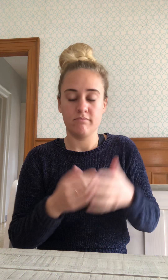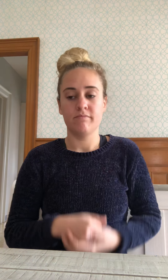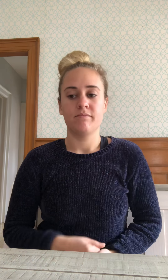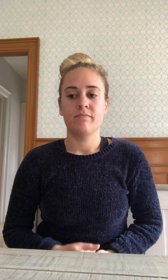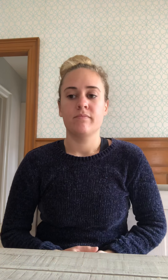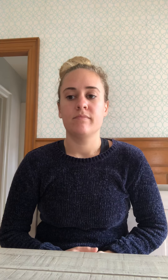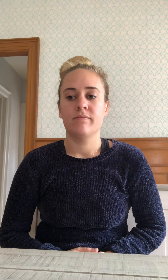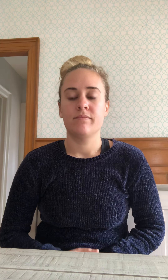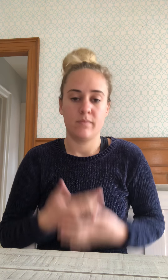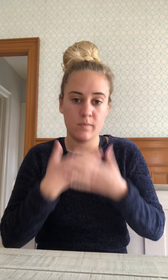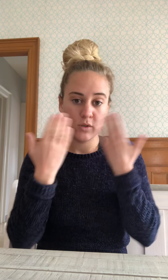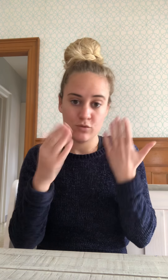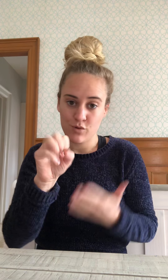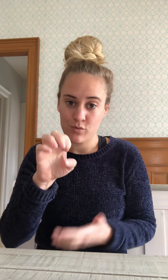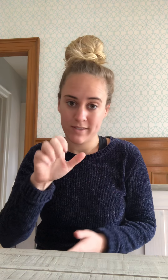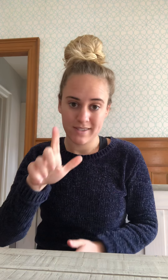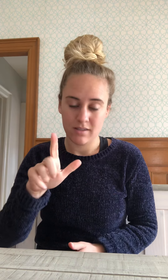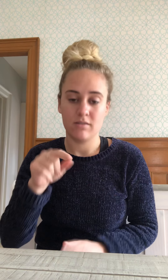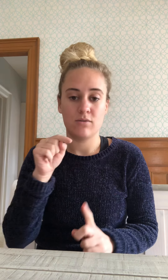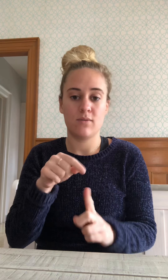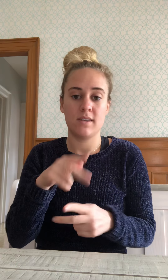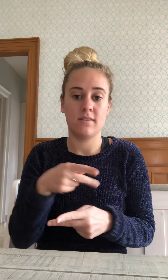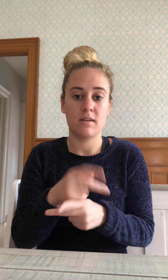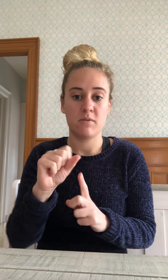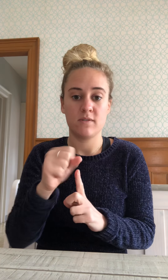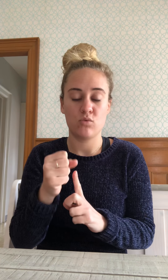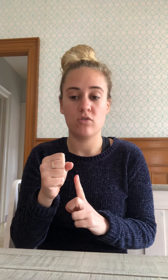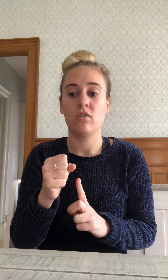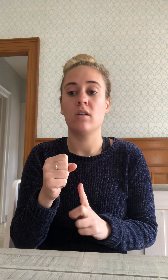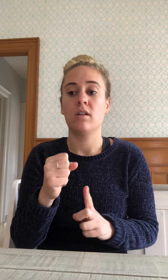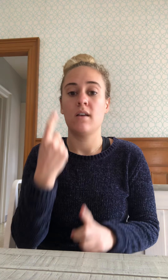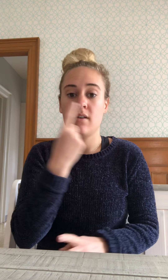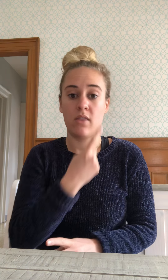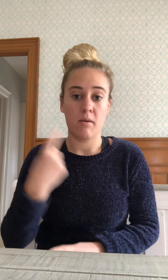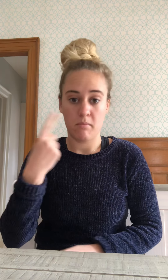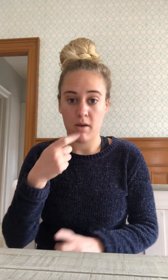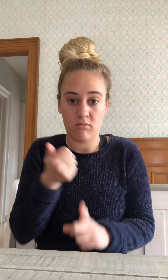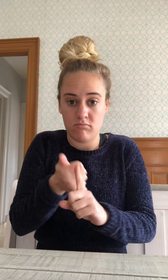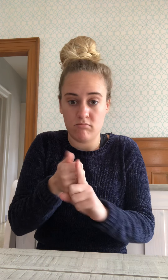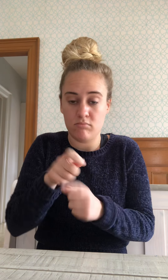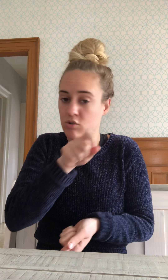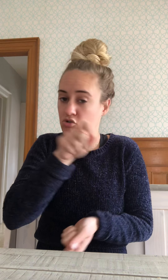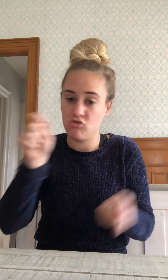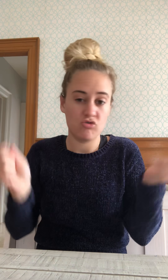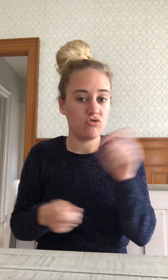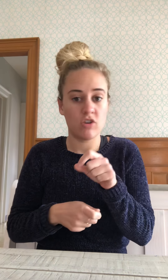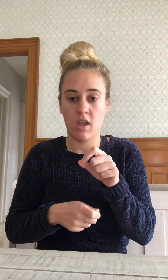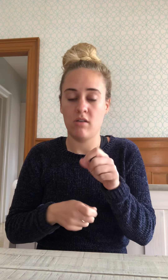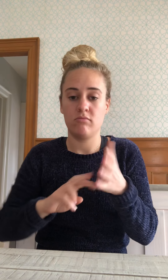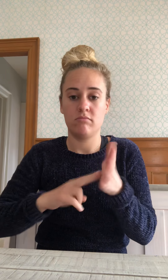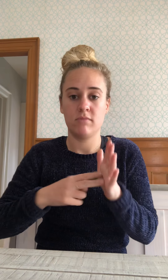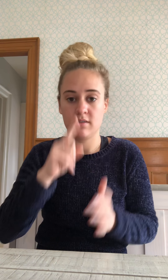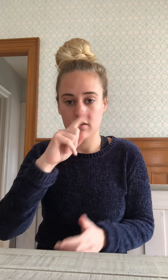no seal. So this is the kind of situation where the mouth has changed considerably. As a result, the denture fits completely